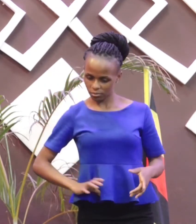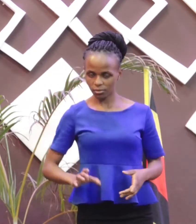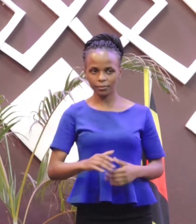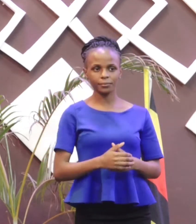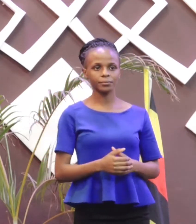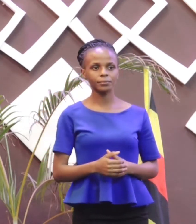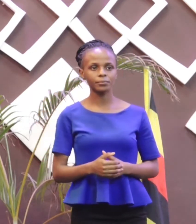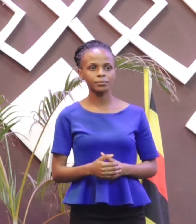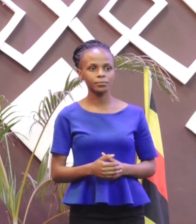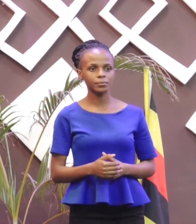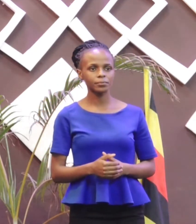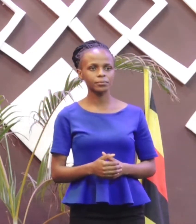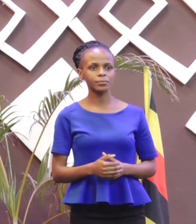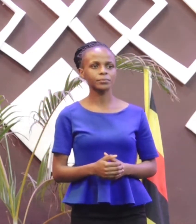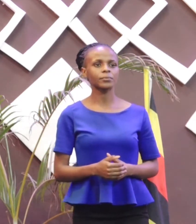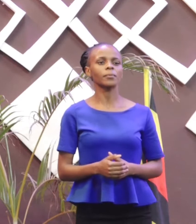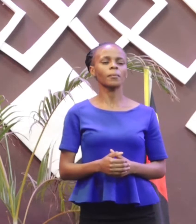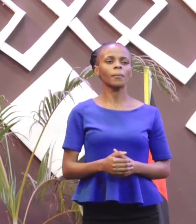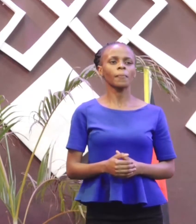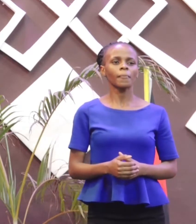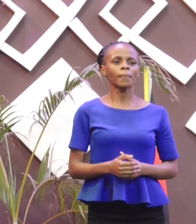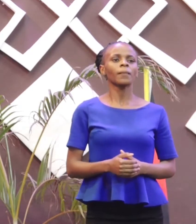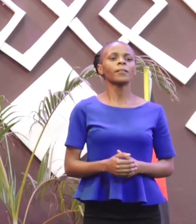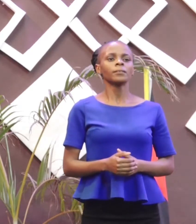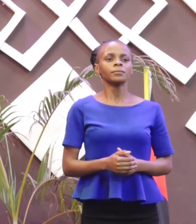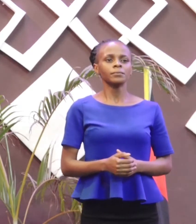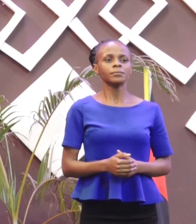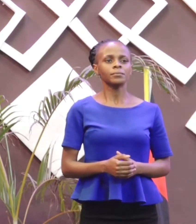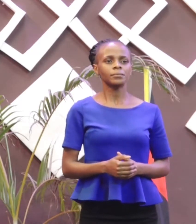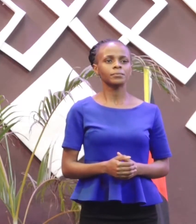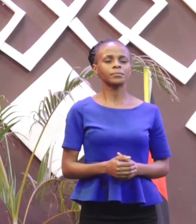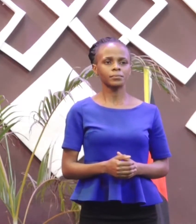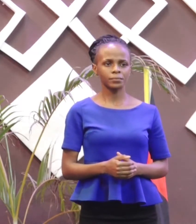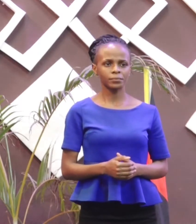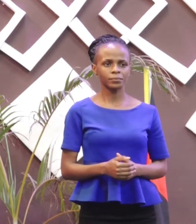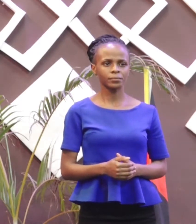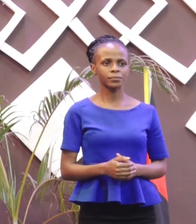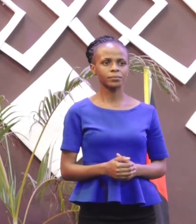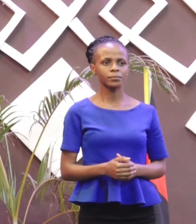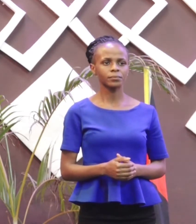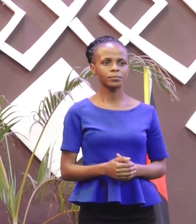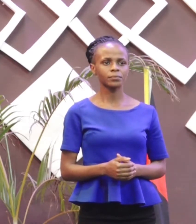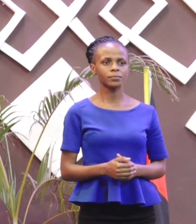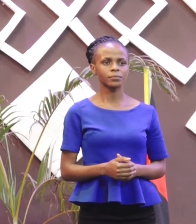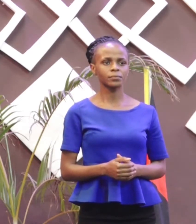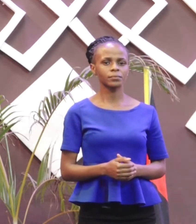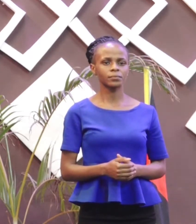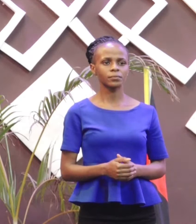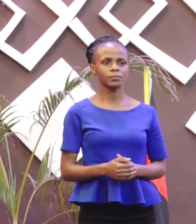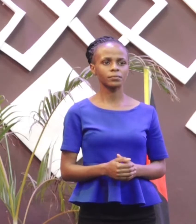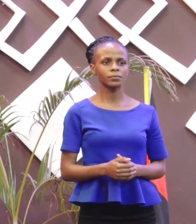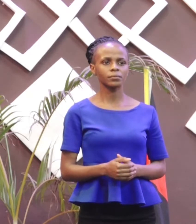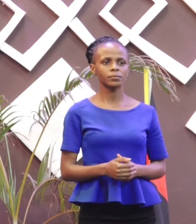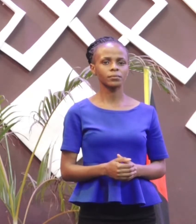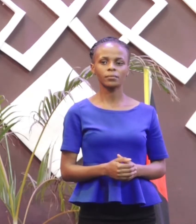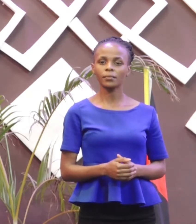kuno muliro kuwedde kulyoke kulabike okuleta ettendo n'ekitiibwa n'okugulumizibwa Yesu Kristo bwali